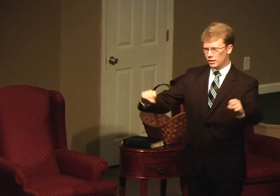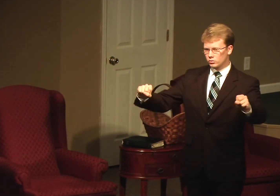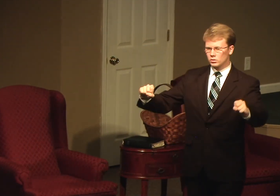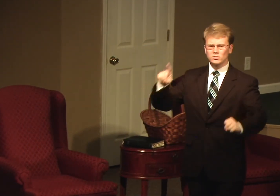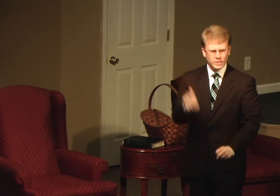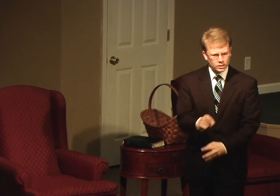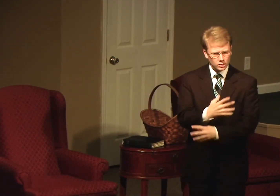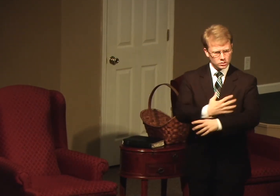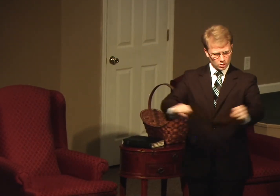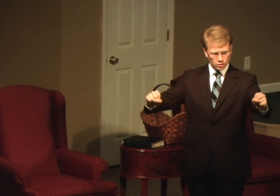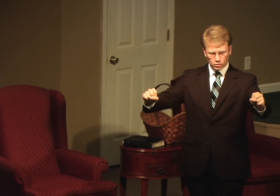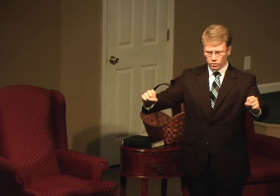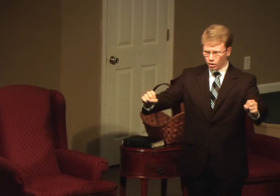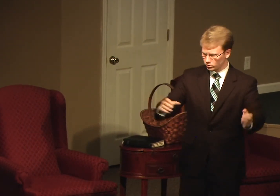If you have an unsaved person